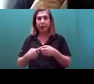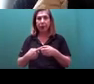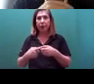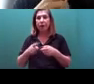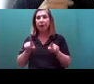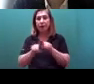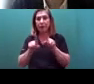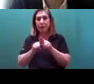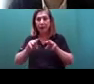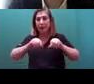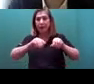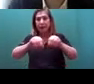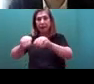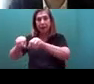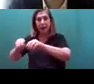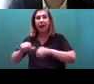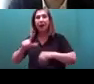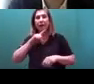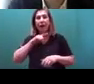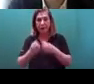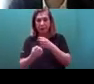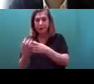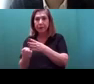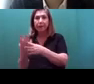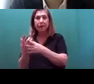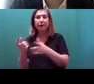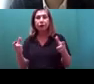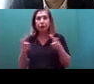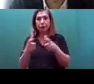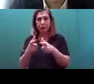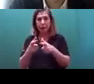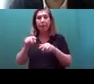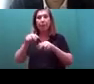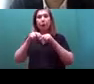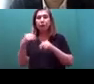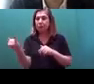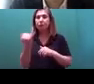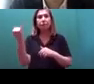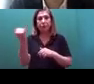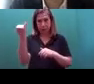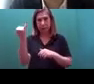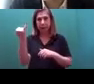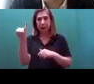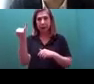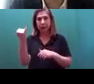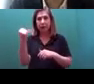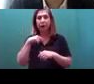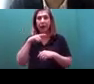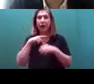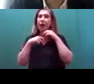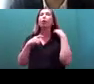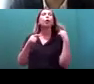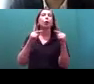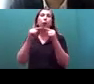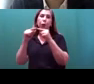year. So for them, it was fundamental to establish a strong connection with the metropolitan area